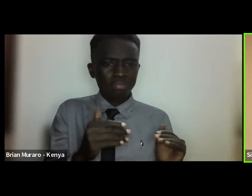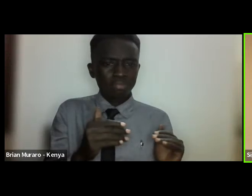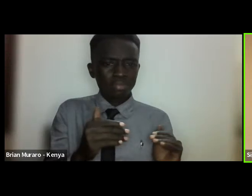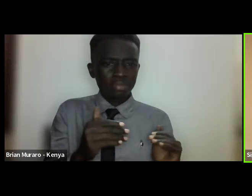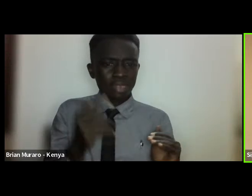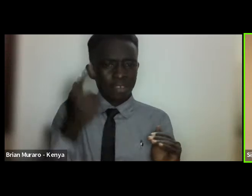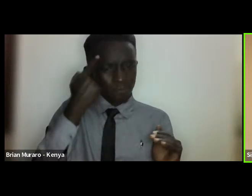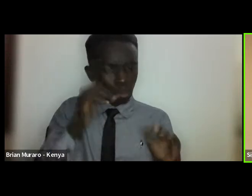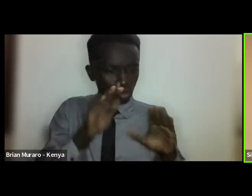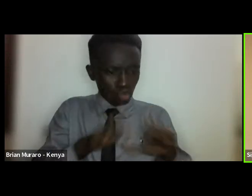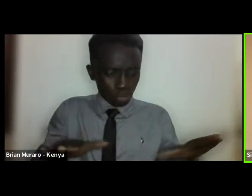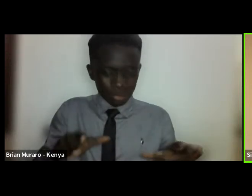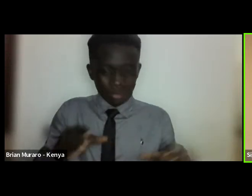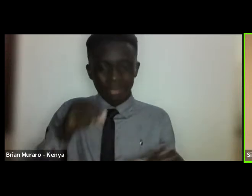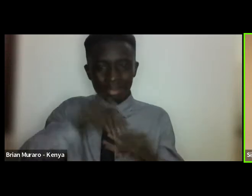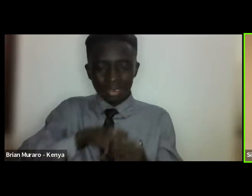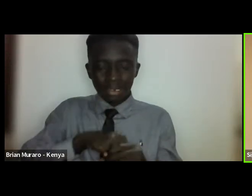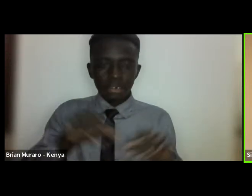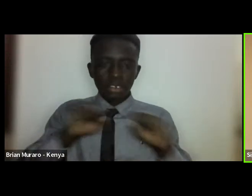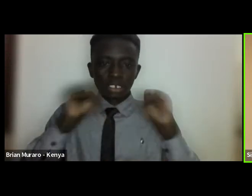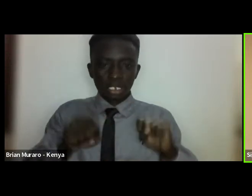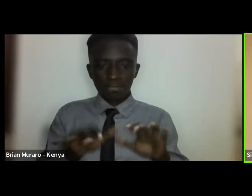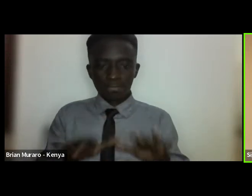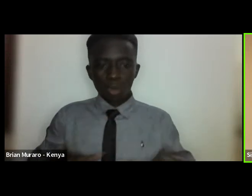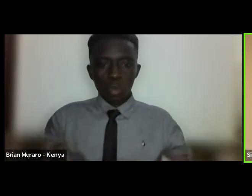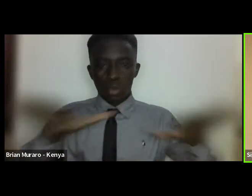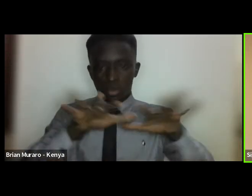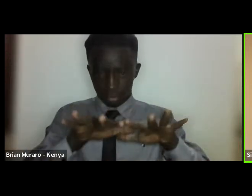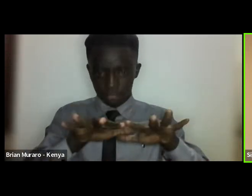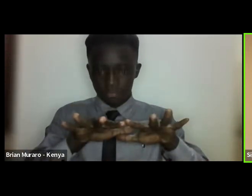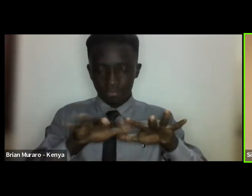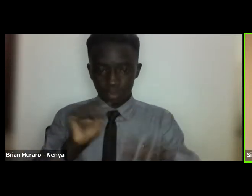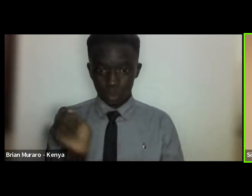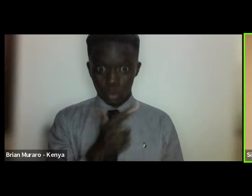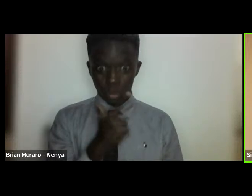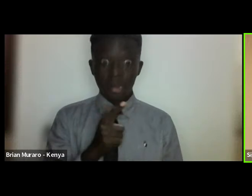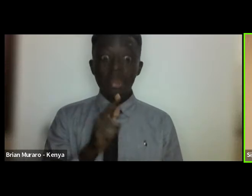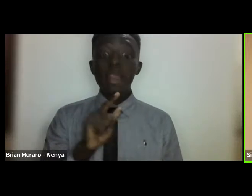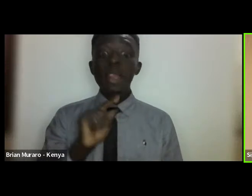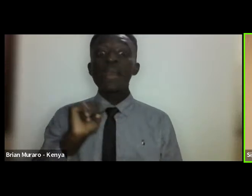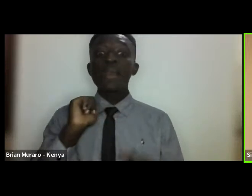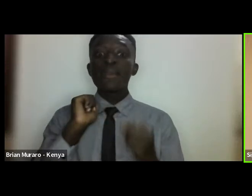the system, right? So a lot of the children who have